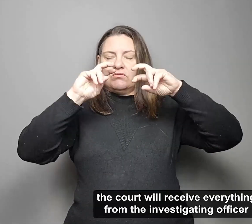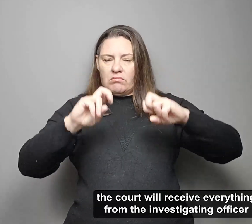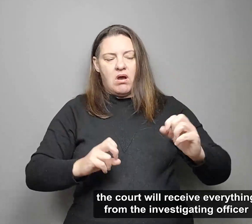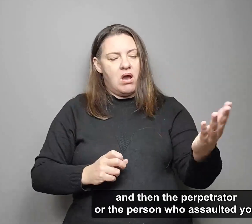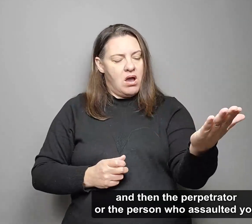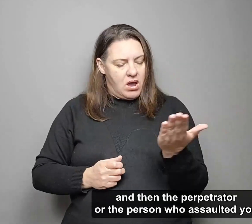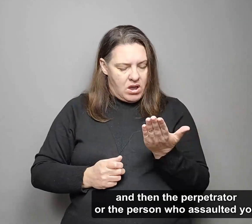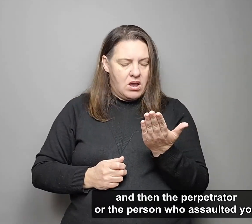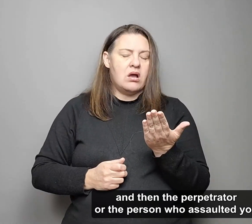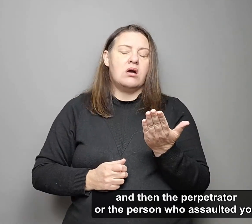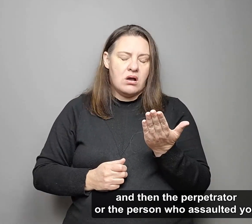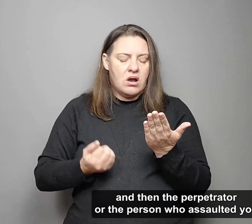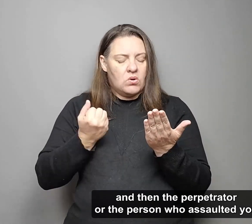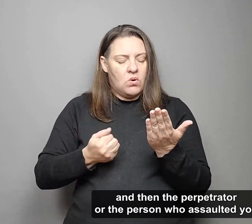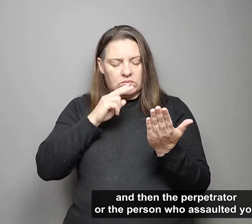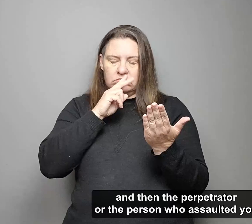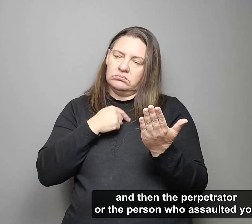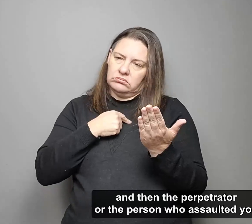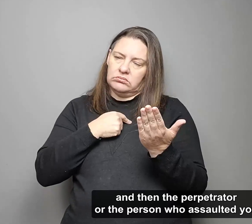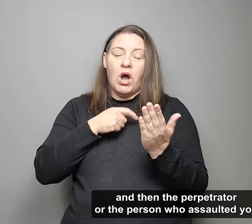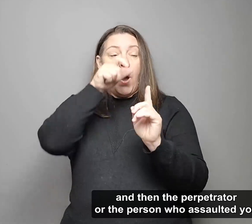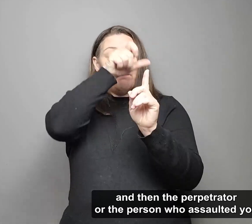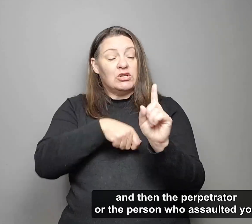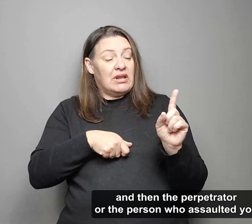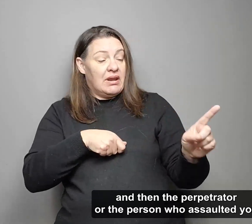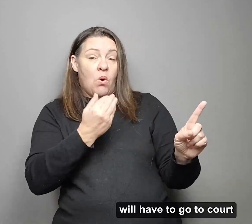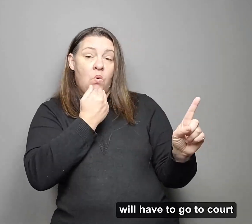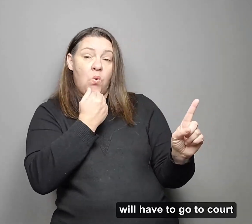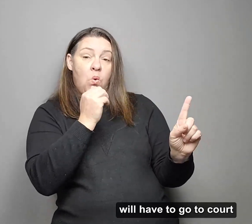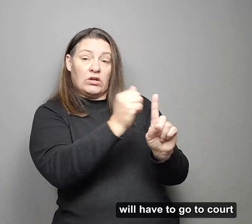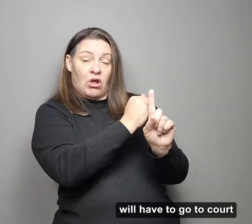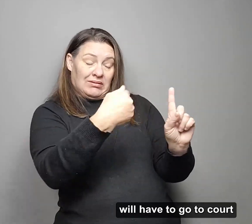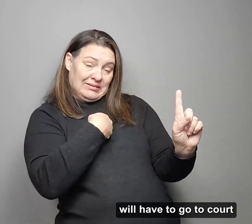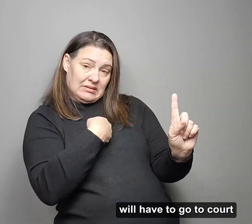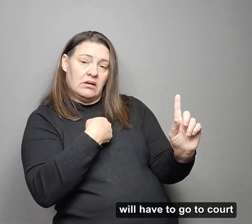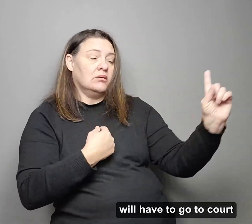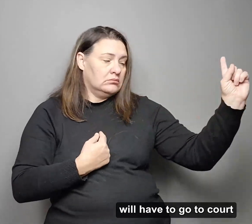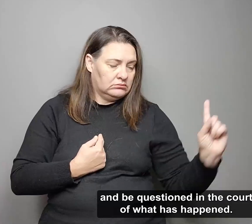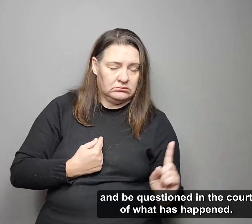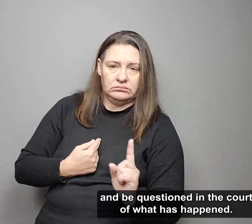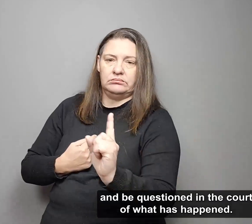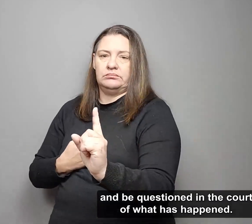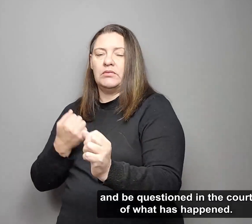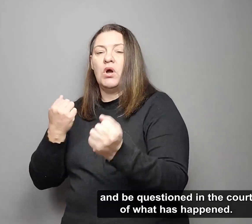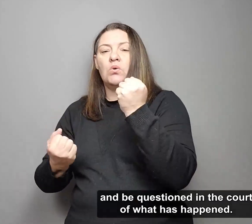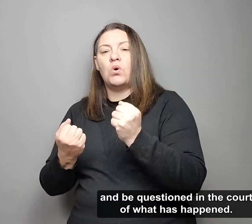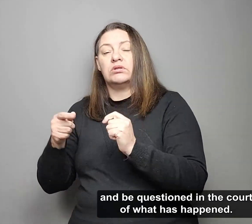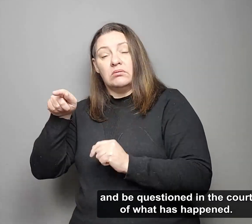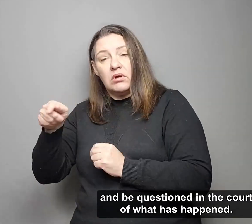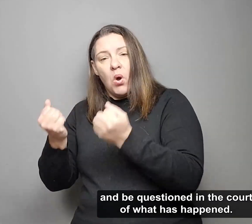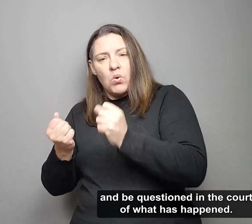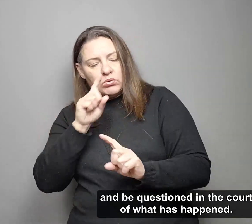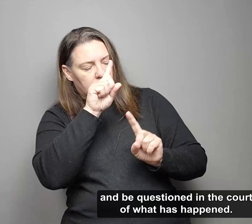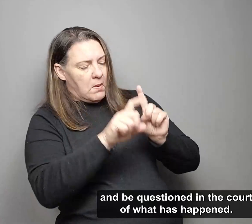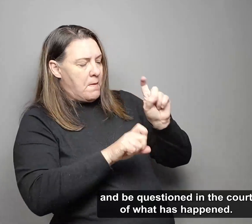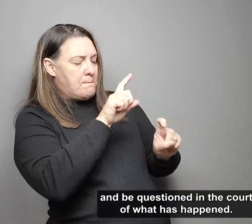officer, and then the perpetrator or the person who assaulted you will have to go to court and be questioned in